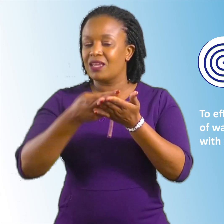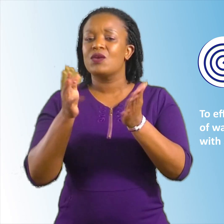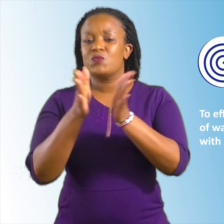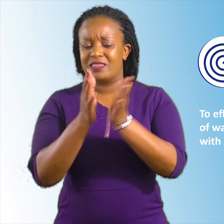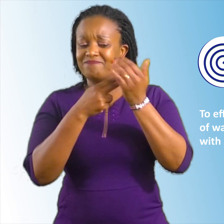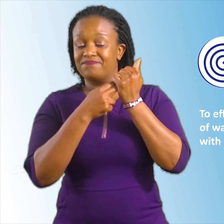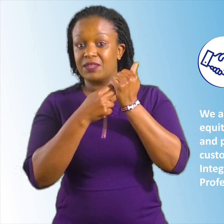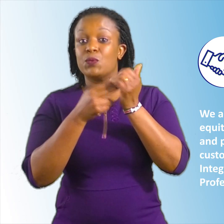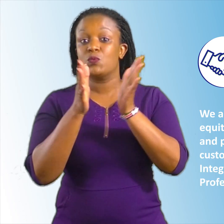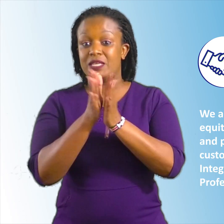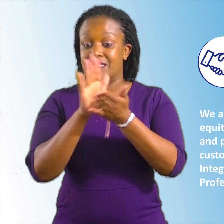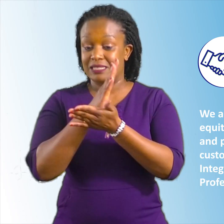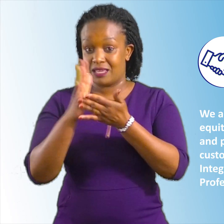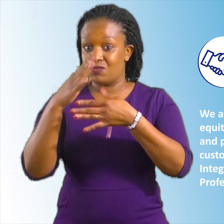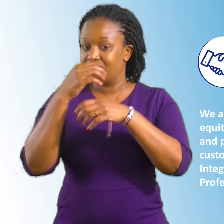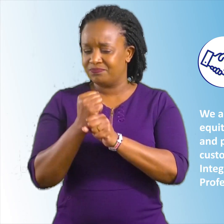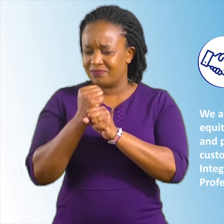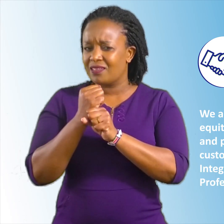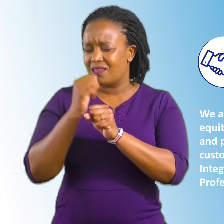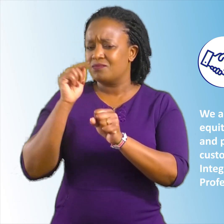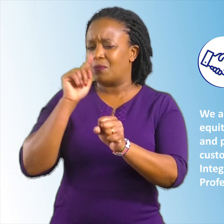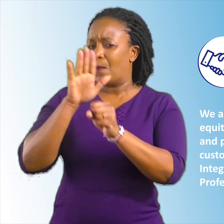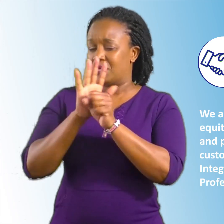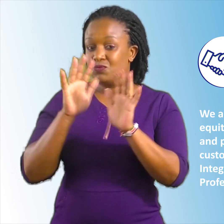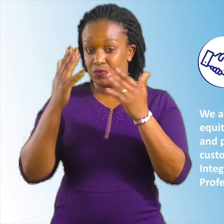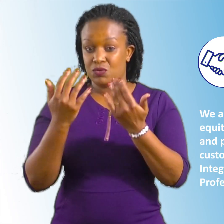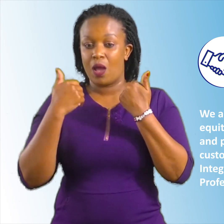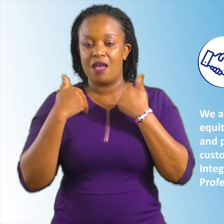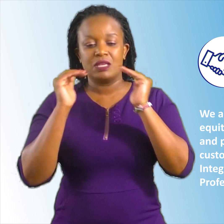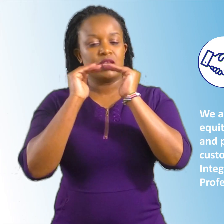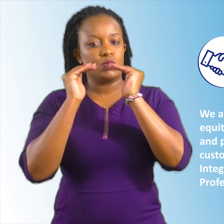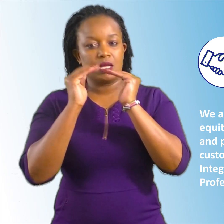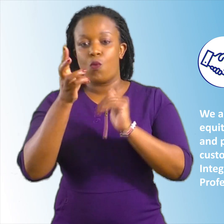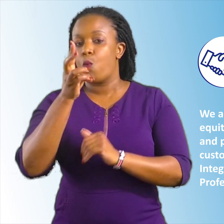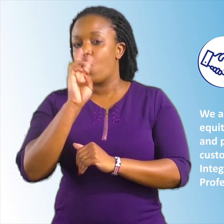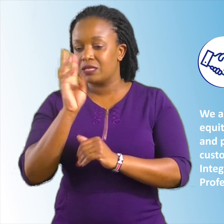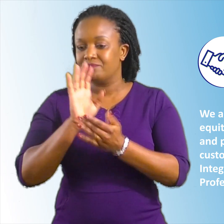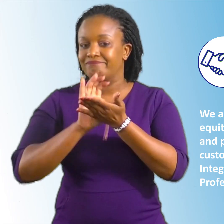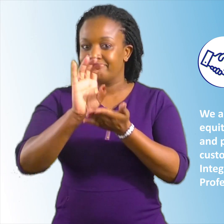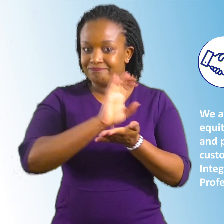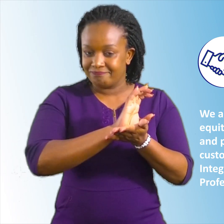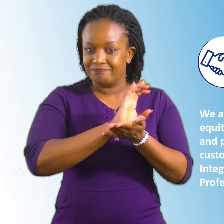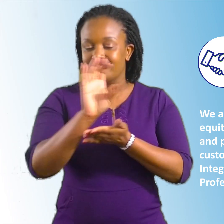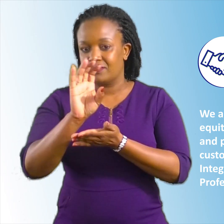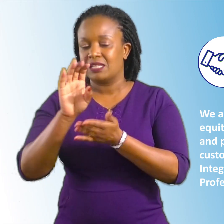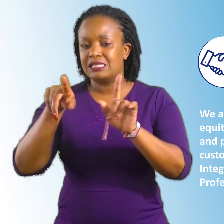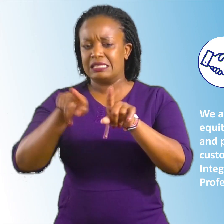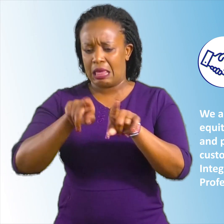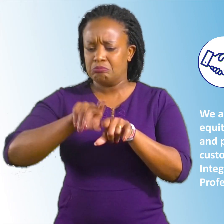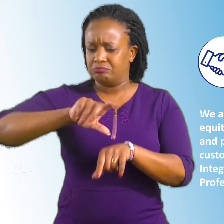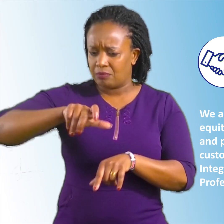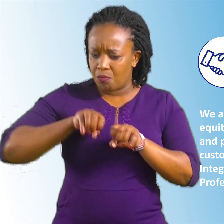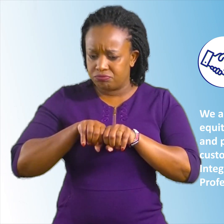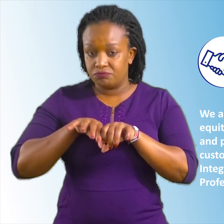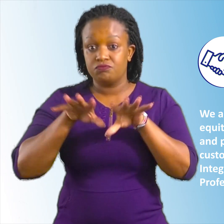with stakeholders. We are committed to ensure equitable water resources allocation by providing quality services to our